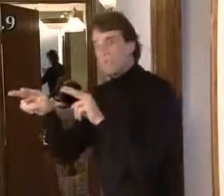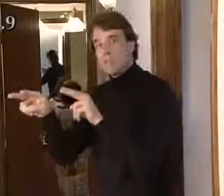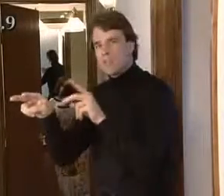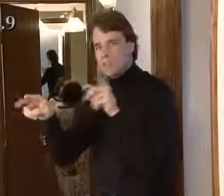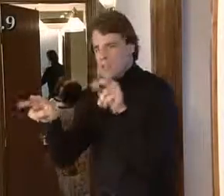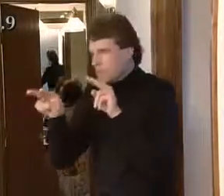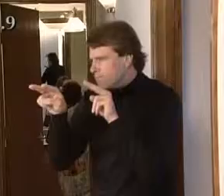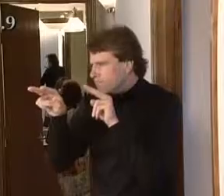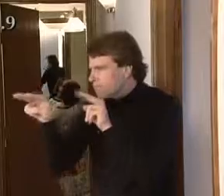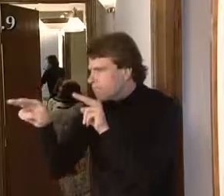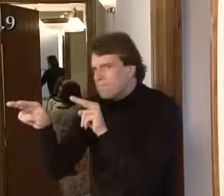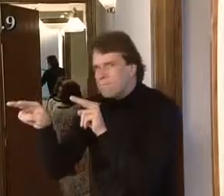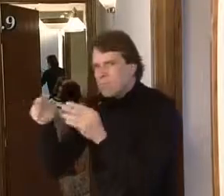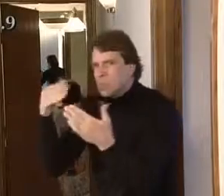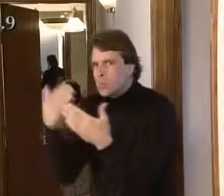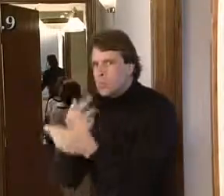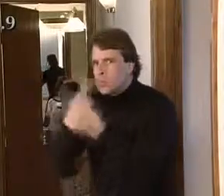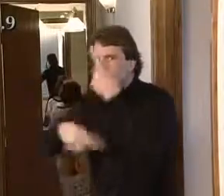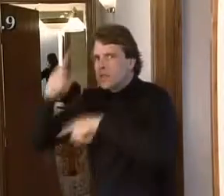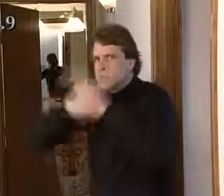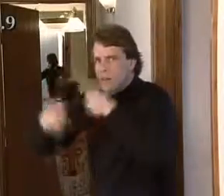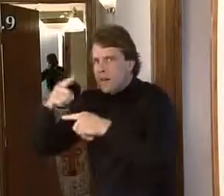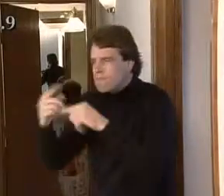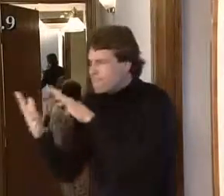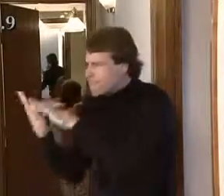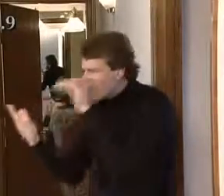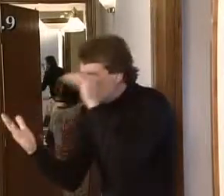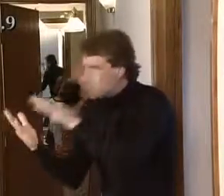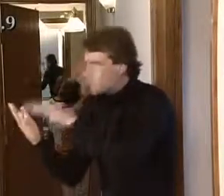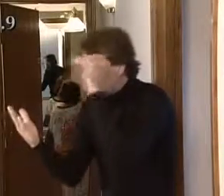As we do, there will be some new signs to watch for.